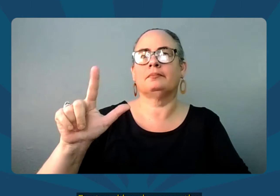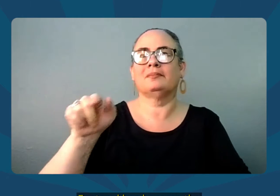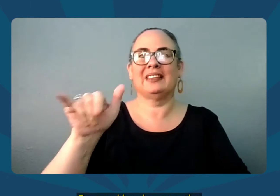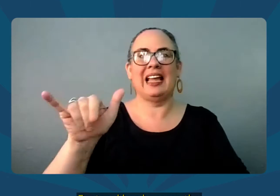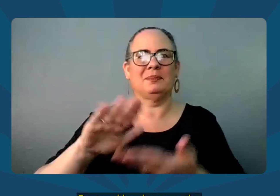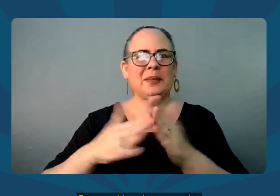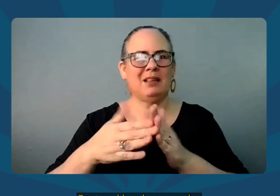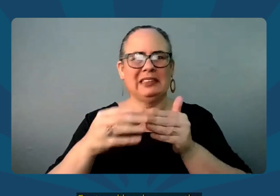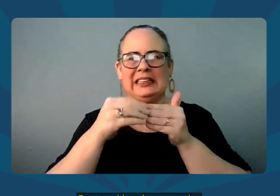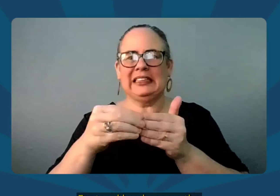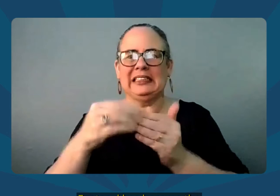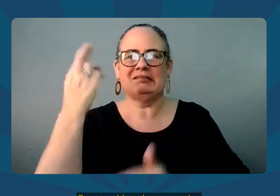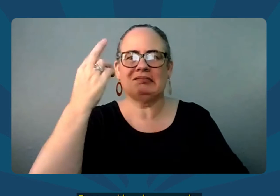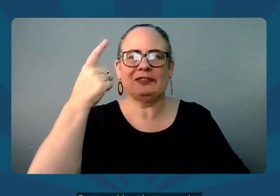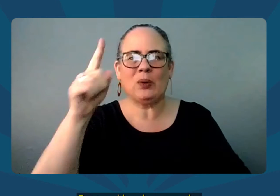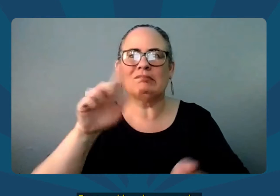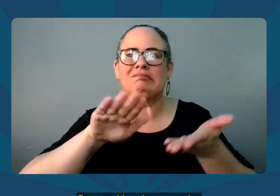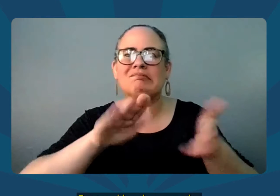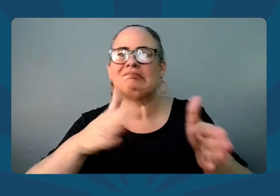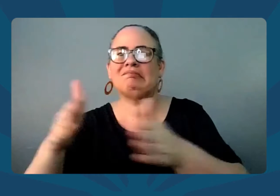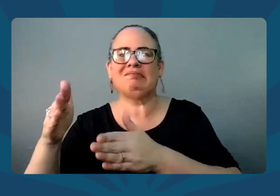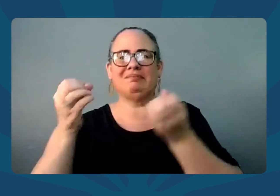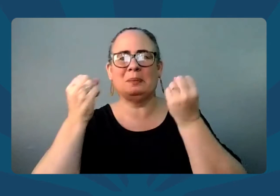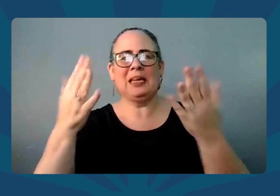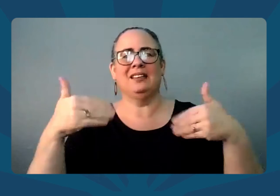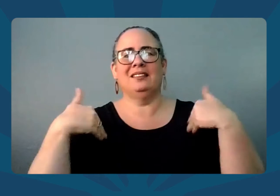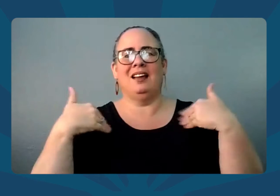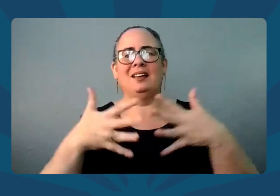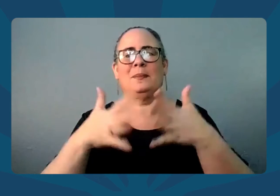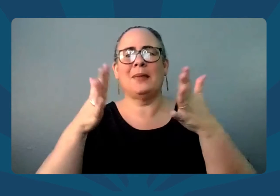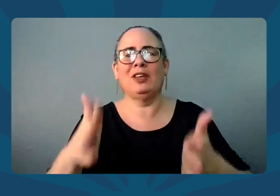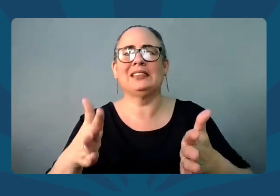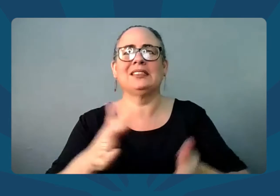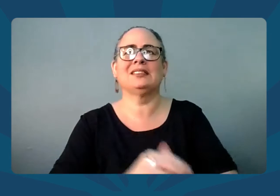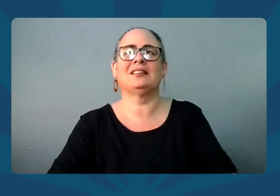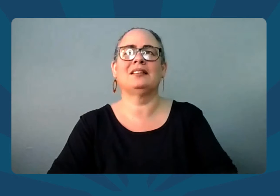Fentanyl has become the leading cause of death for young Americans.